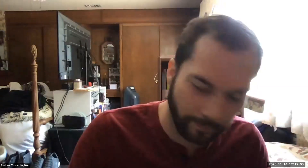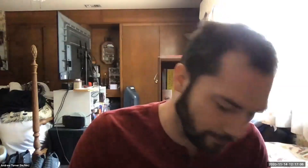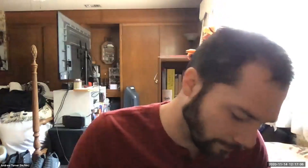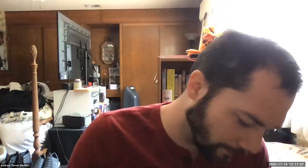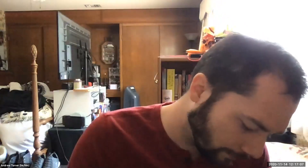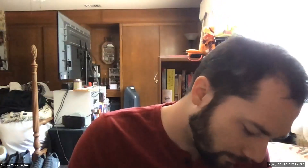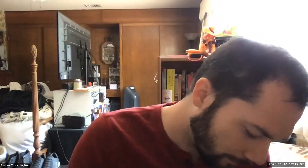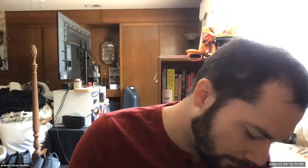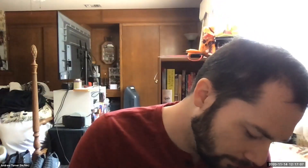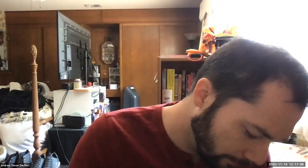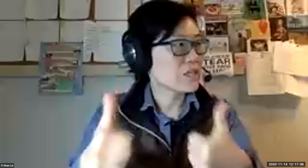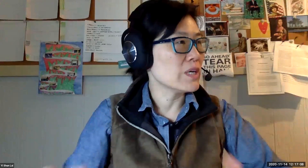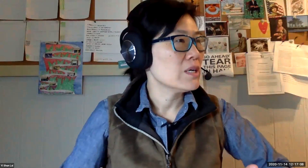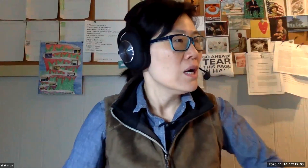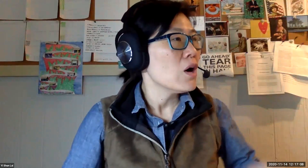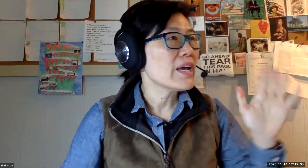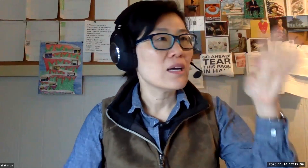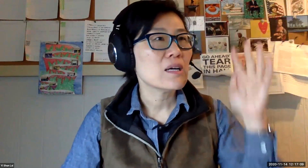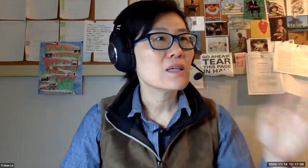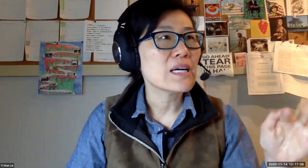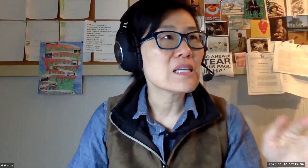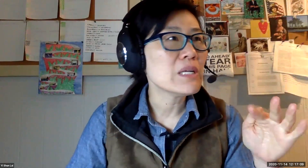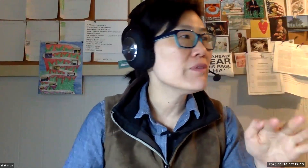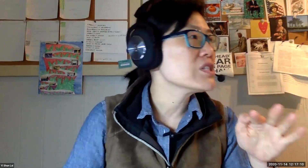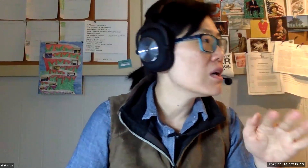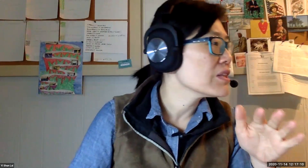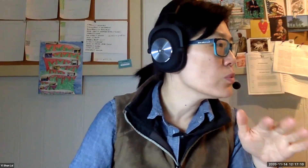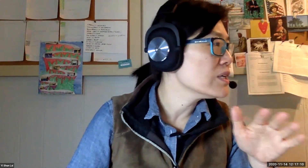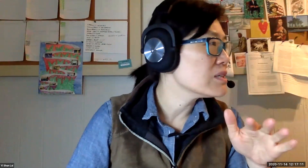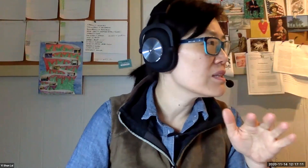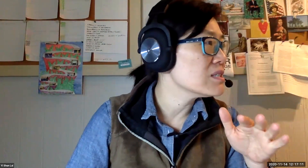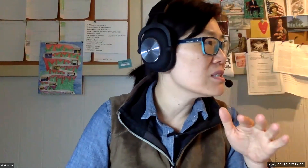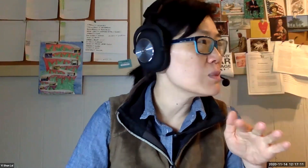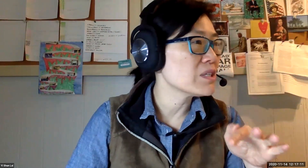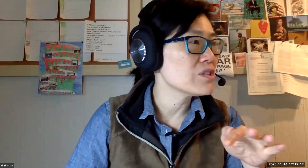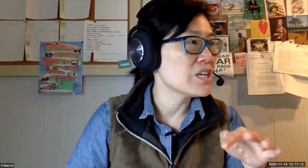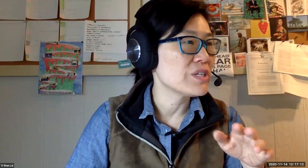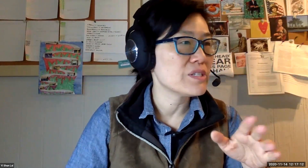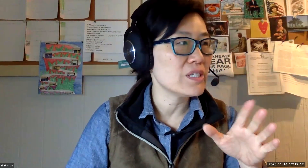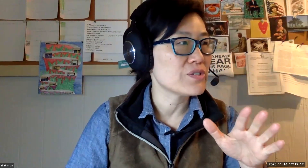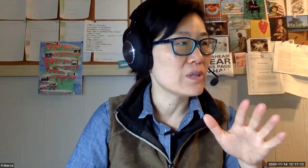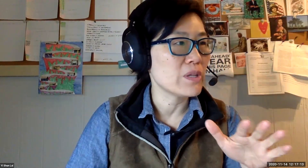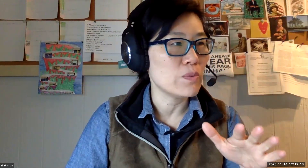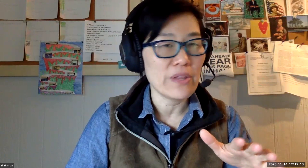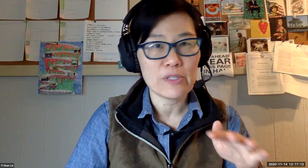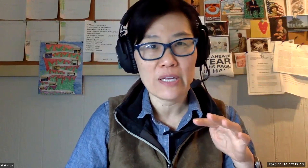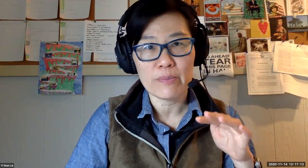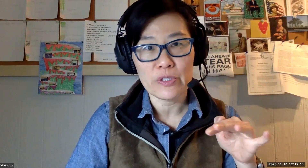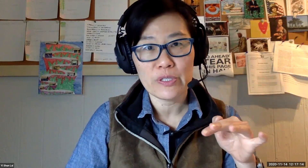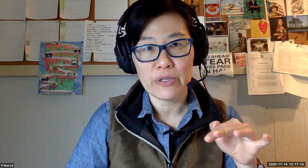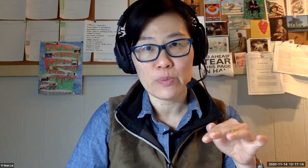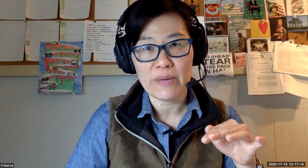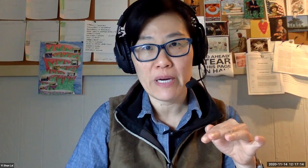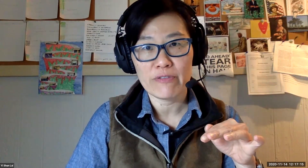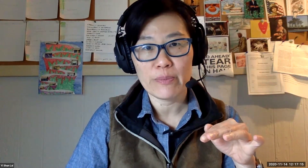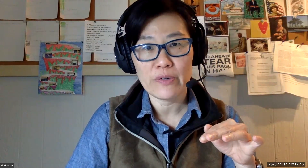magical characters. That's true. That's a good one. Okay, guys, yeah. I'm going to move us along. This one is this particular session is going to be the one that will take the